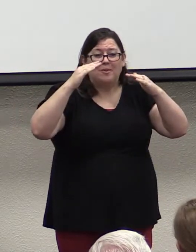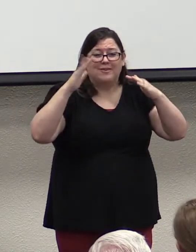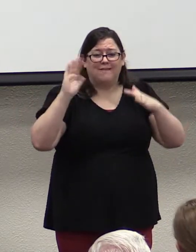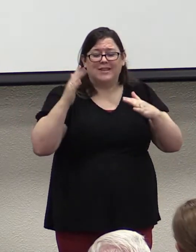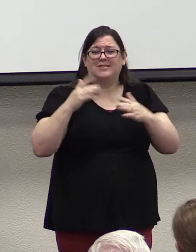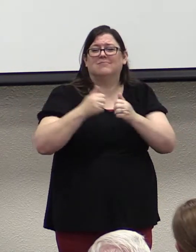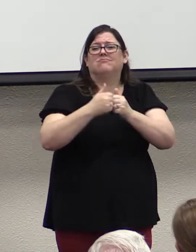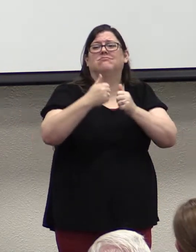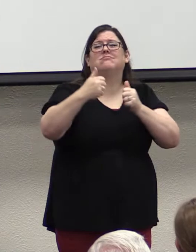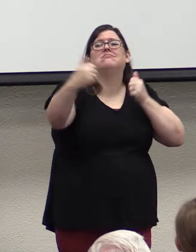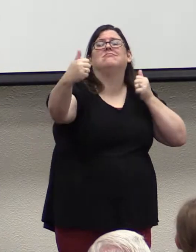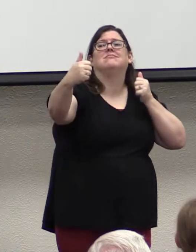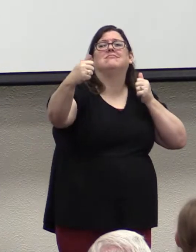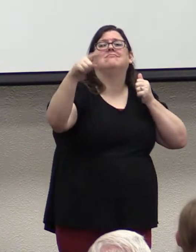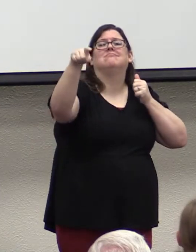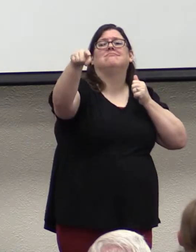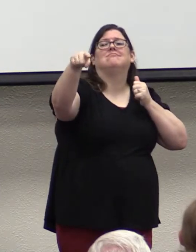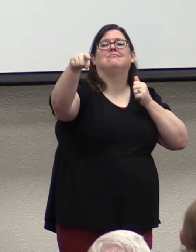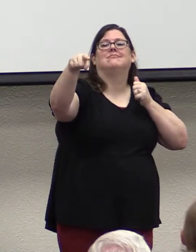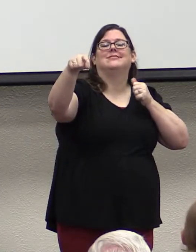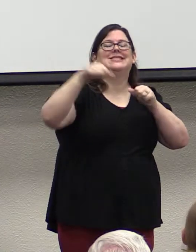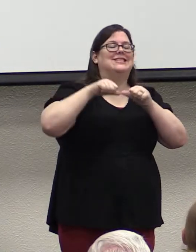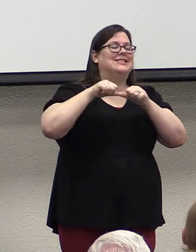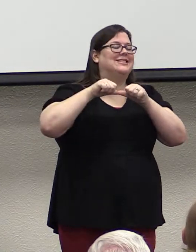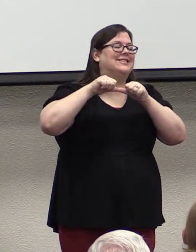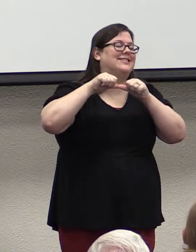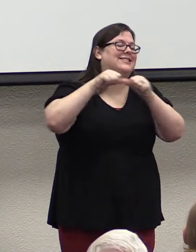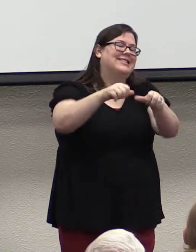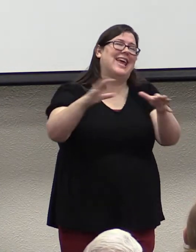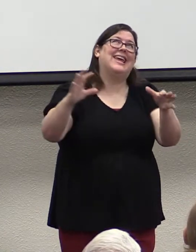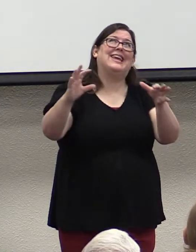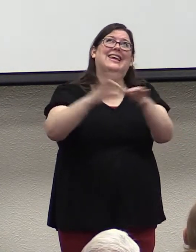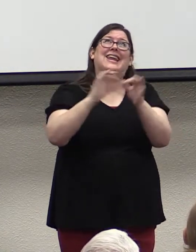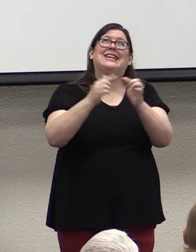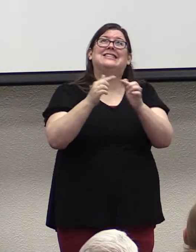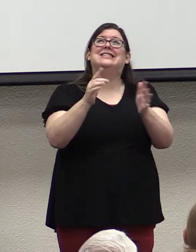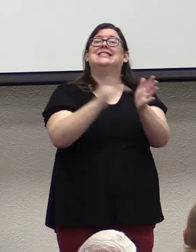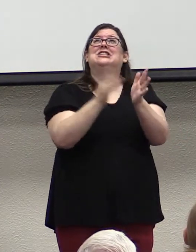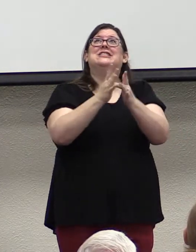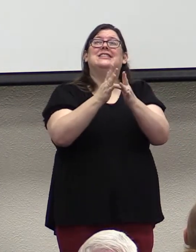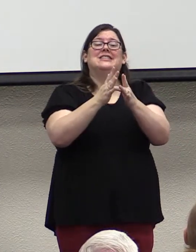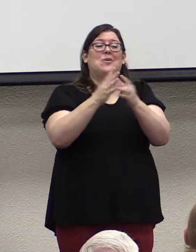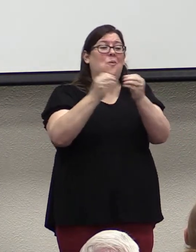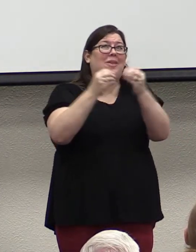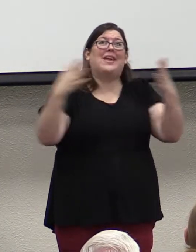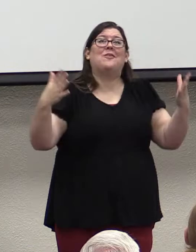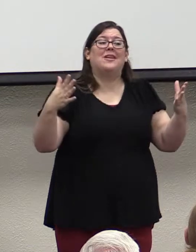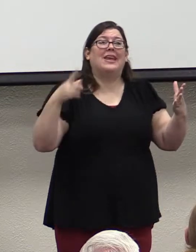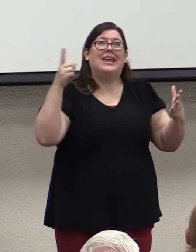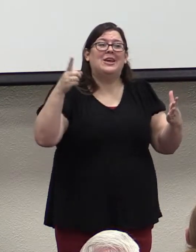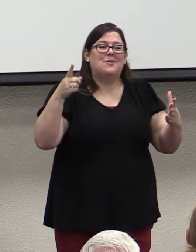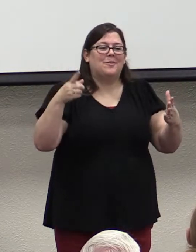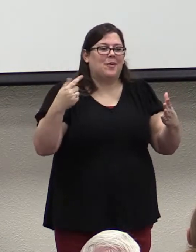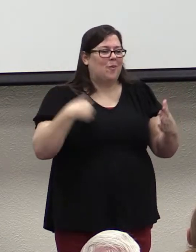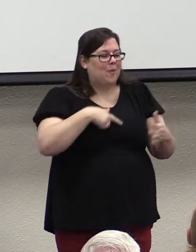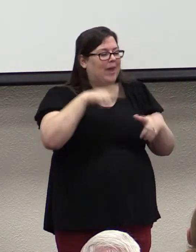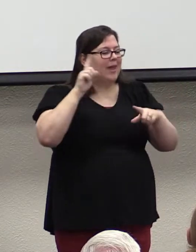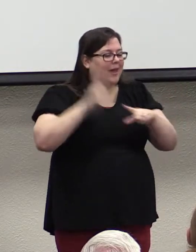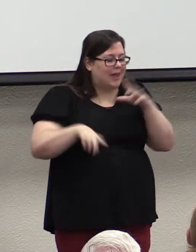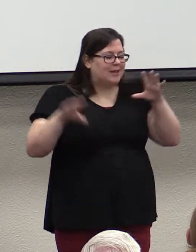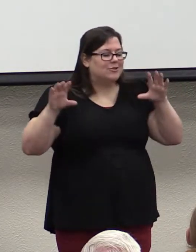Stay connected to Jesus, because apart from him, we can do nothing.